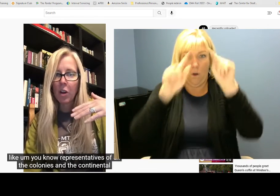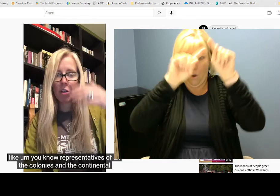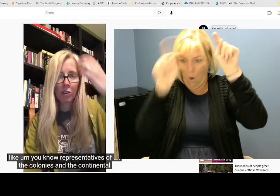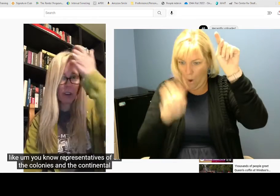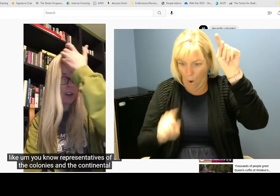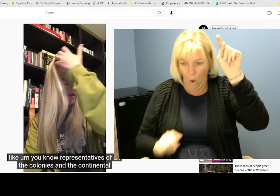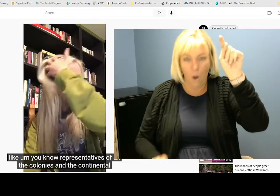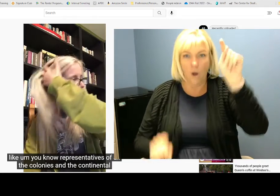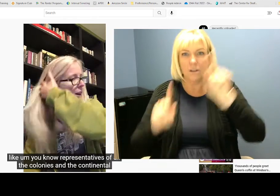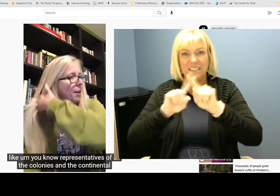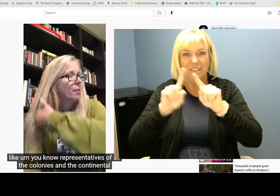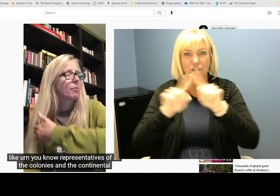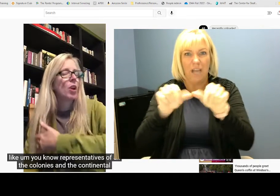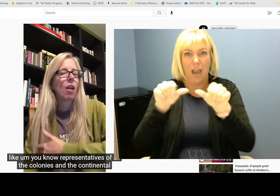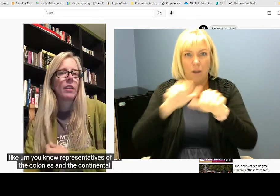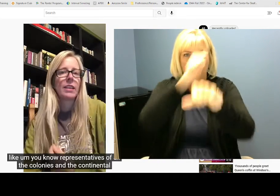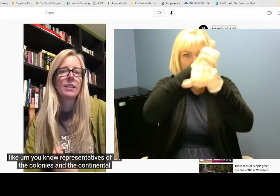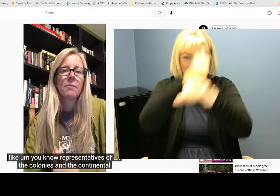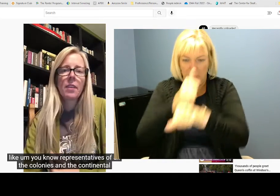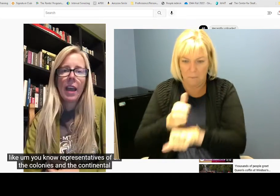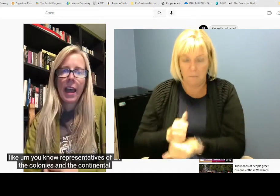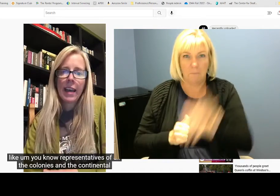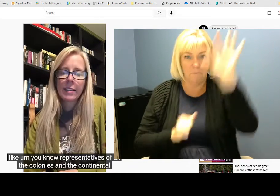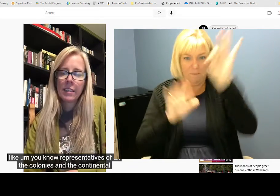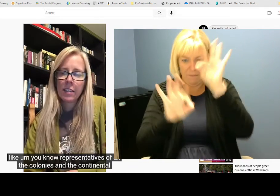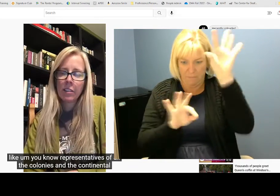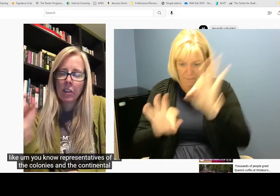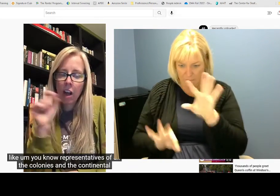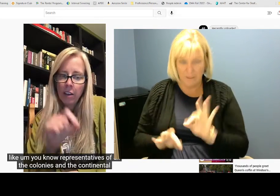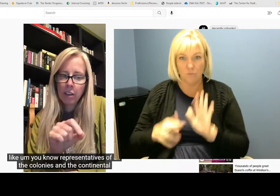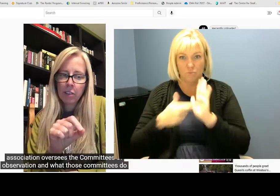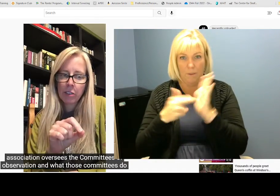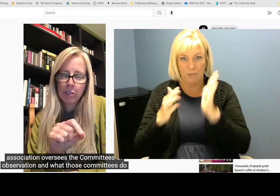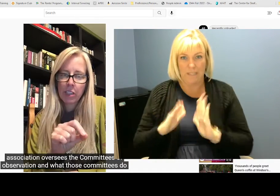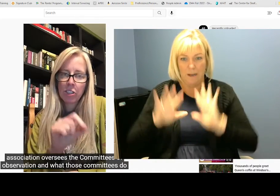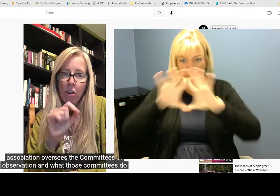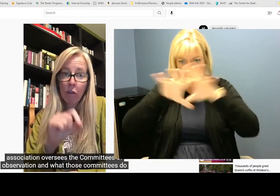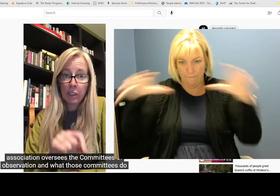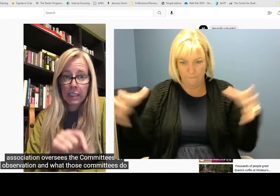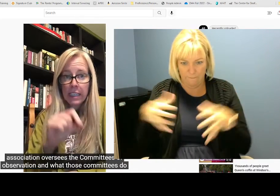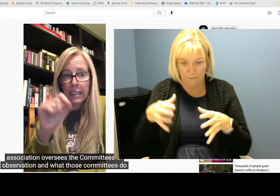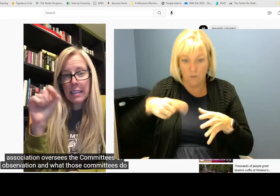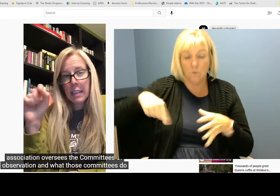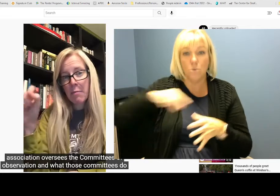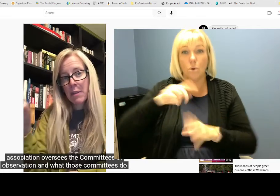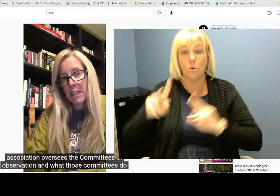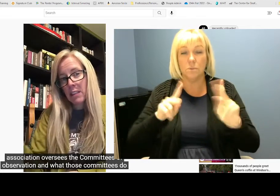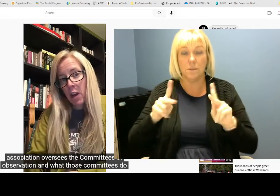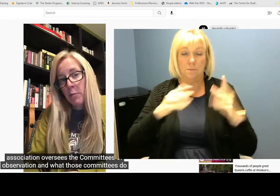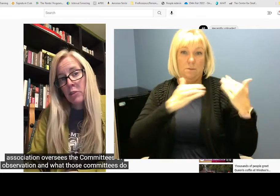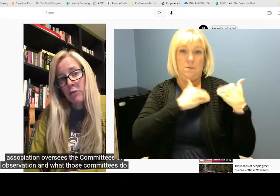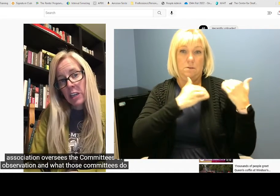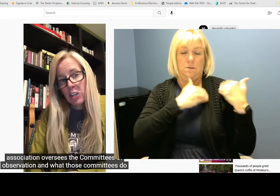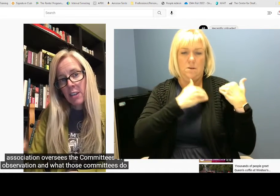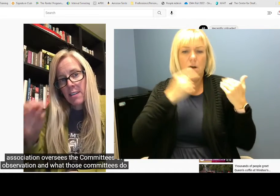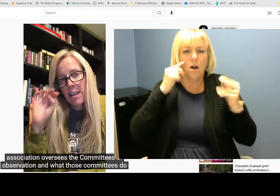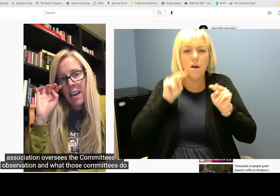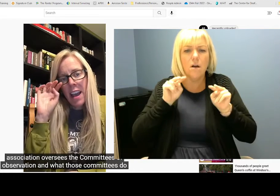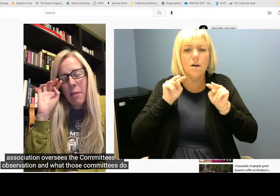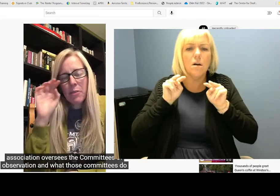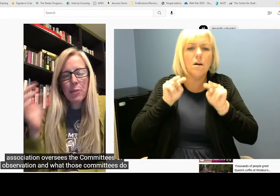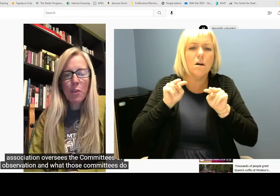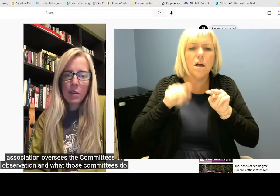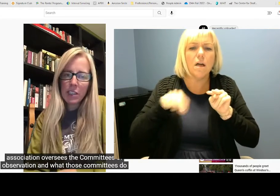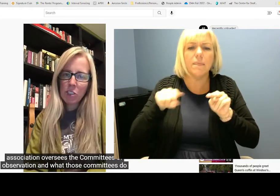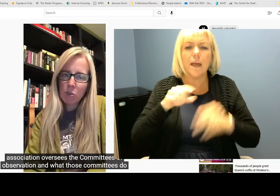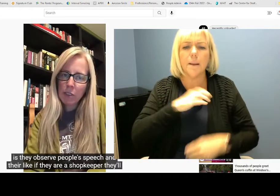representatives of all the colonies, and the Continental Association oversees the committees of observation.